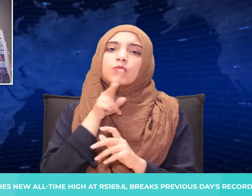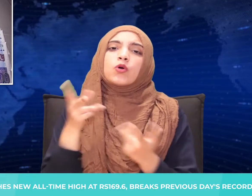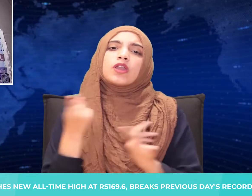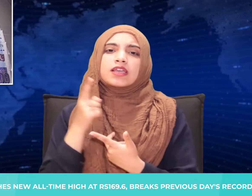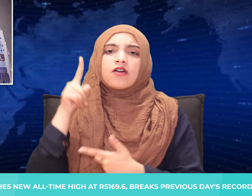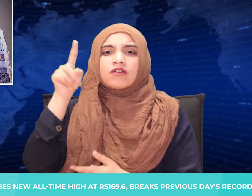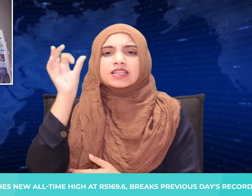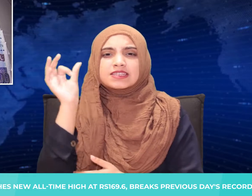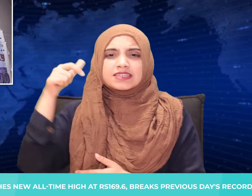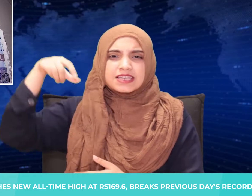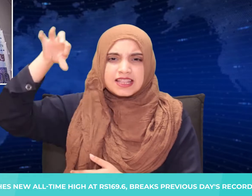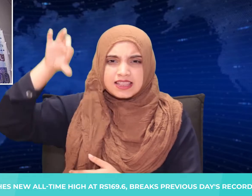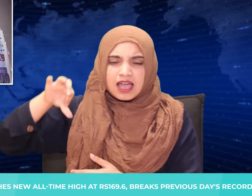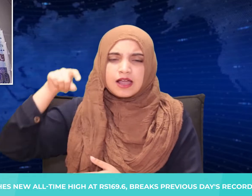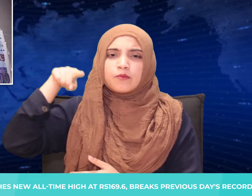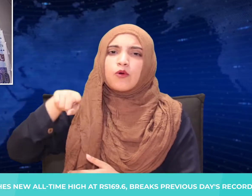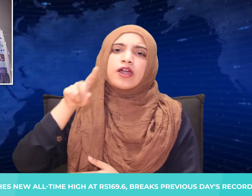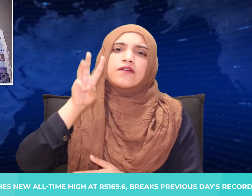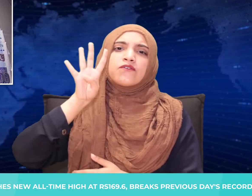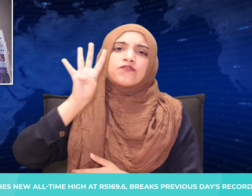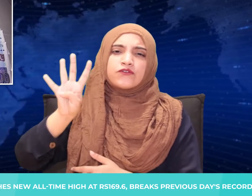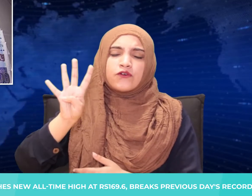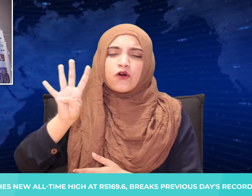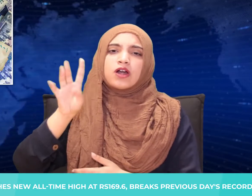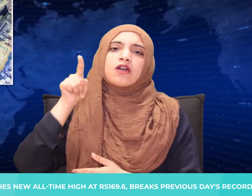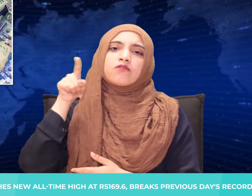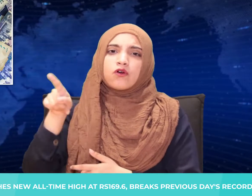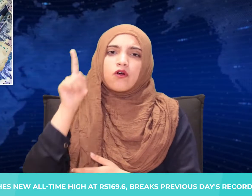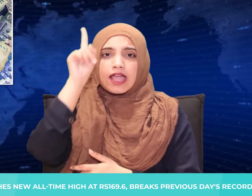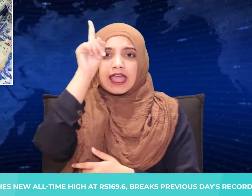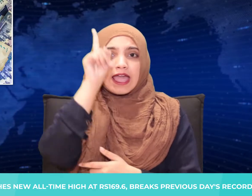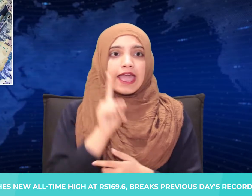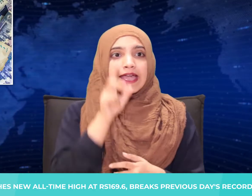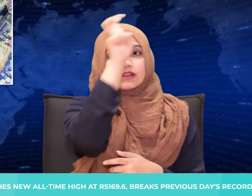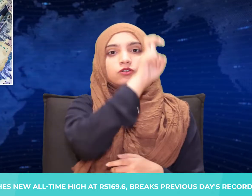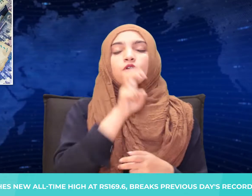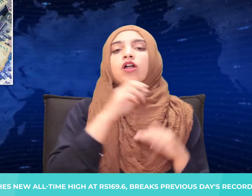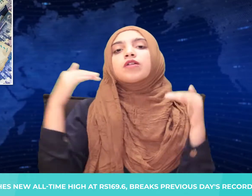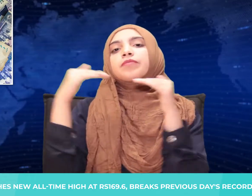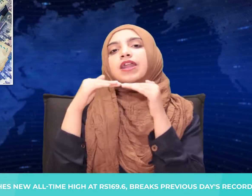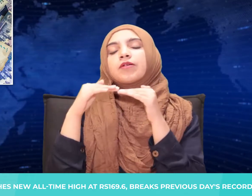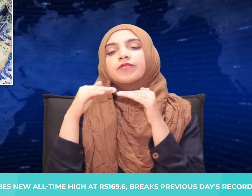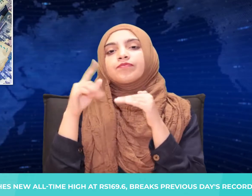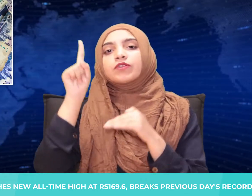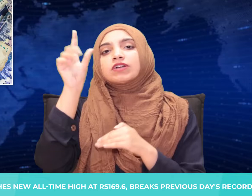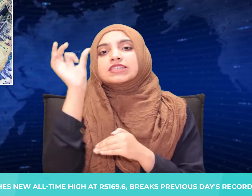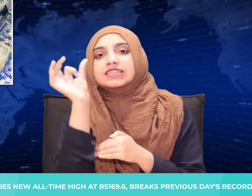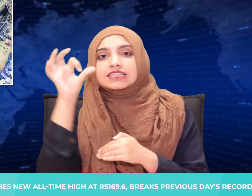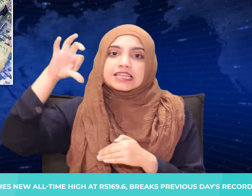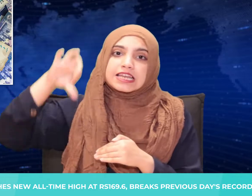around 169.4 and 169.6, while trades were reported